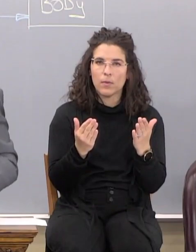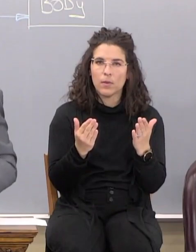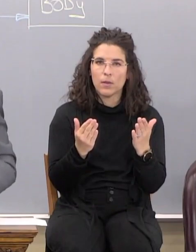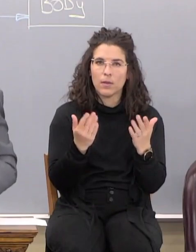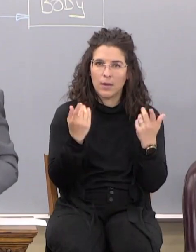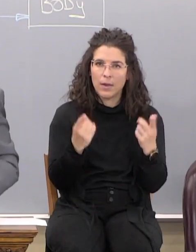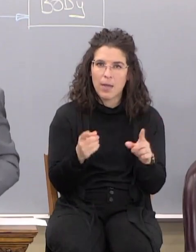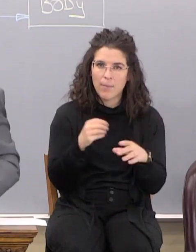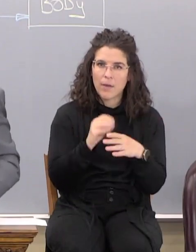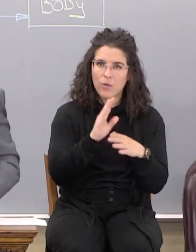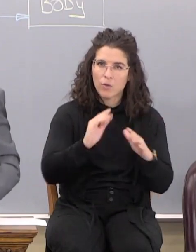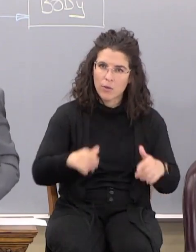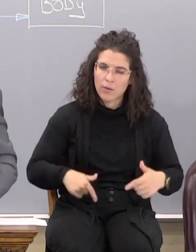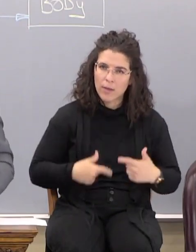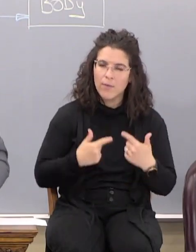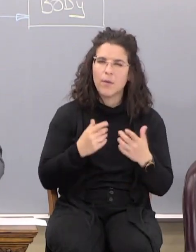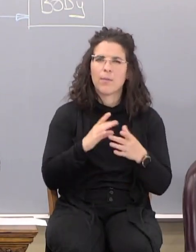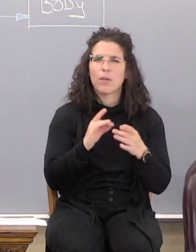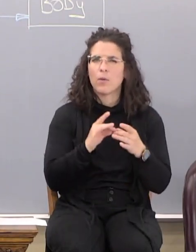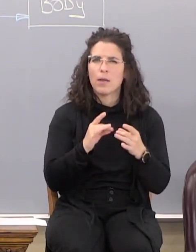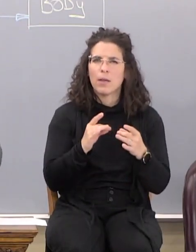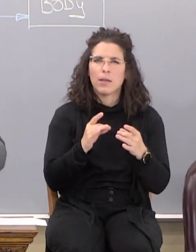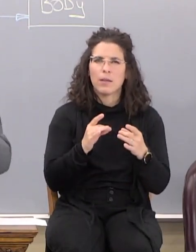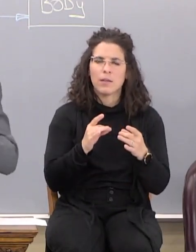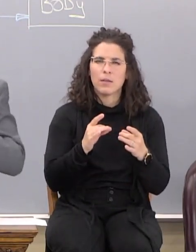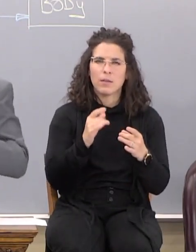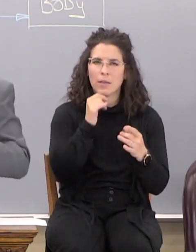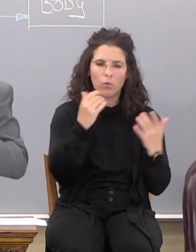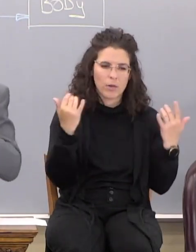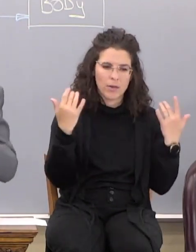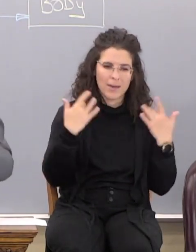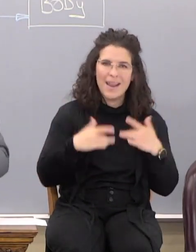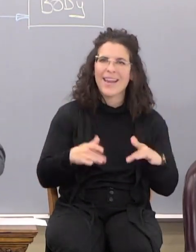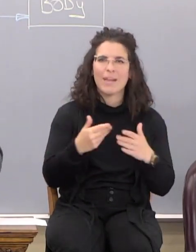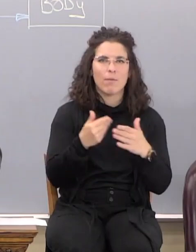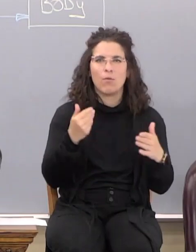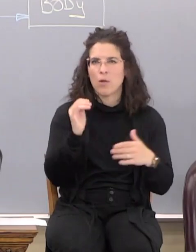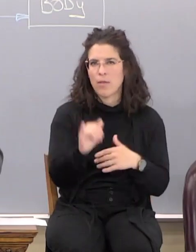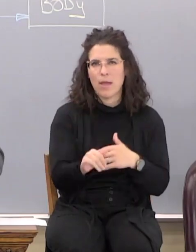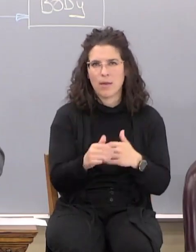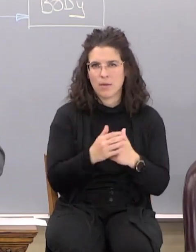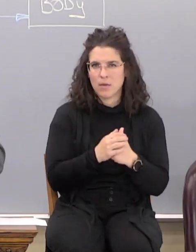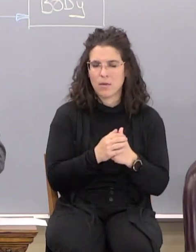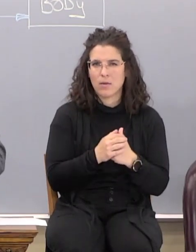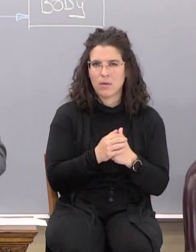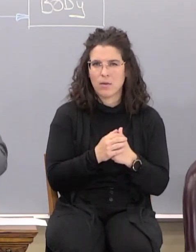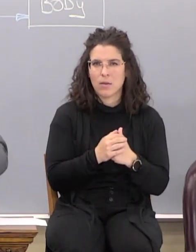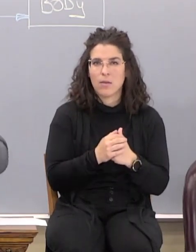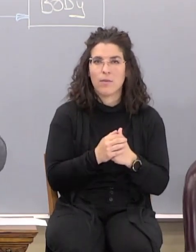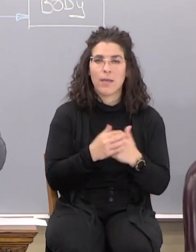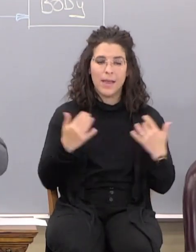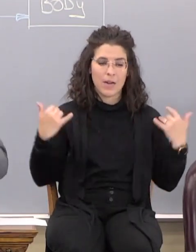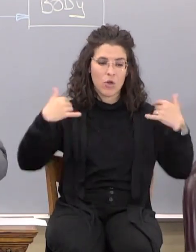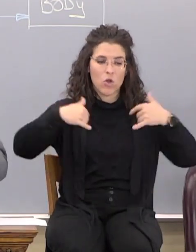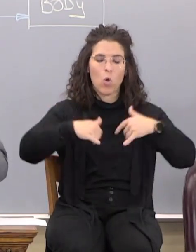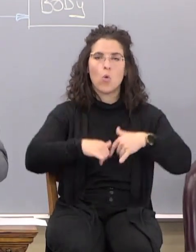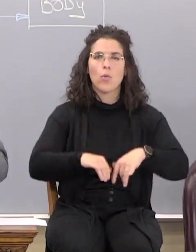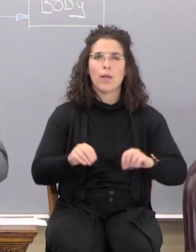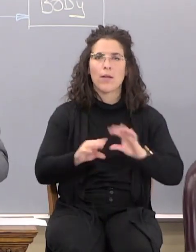that had happened in their life. By the way, they weren't naked prior to that. They had a